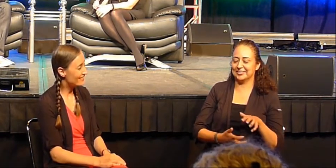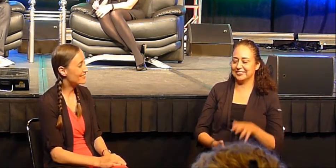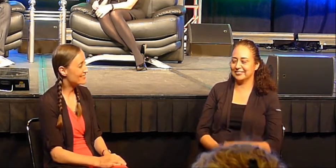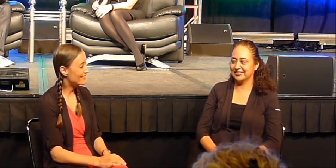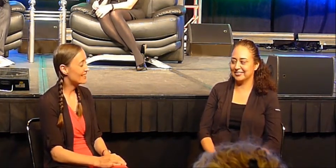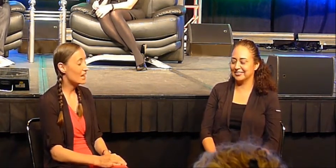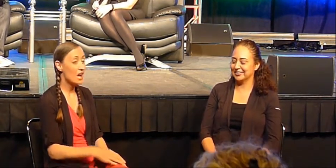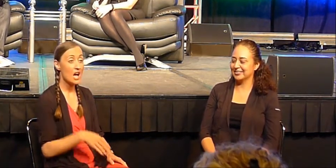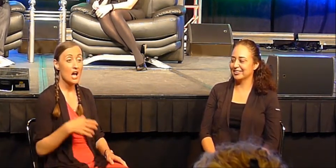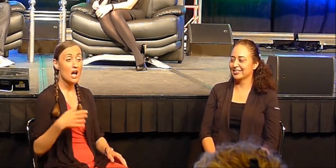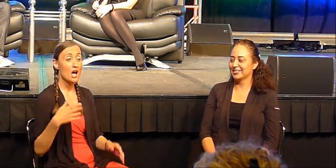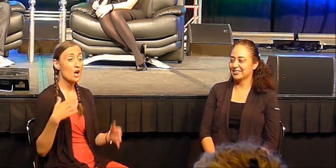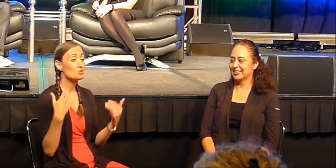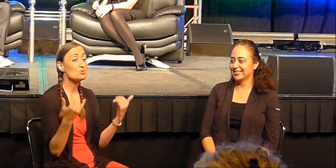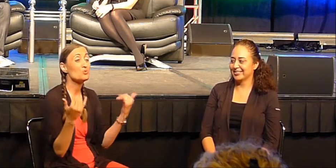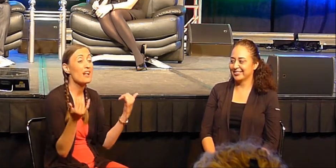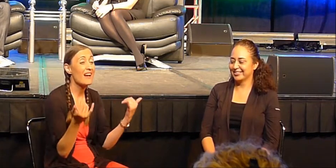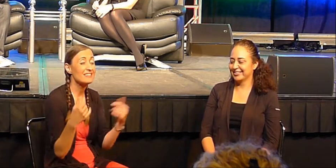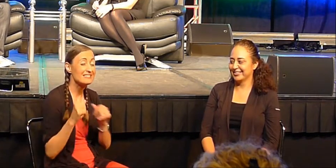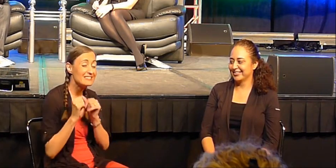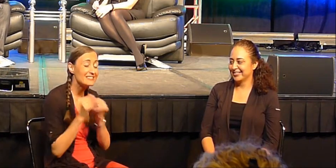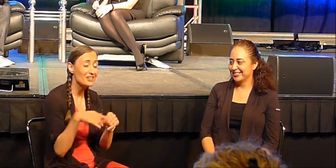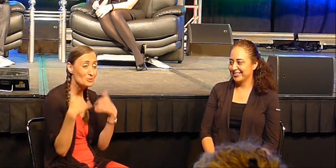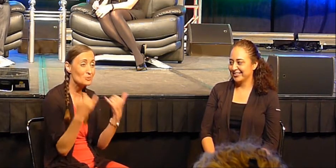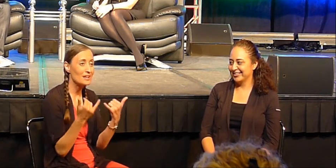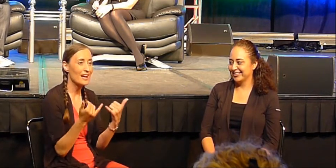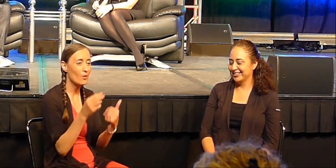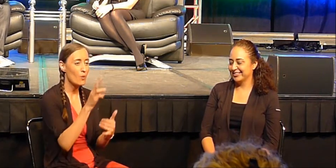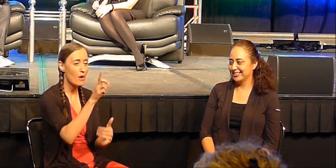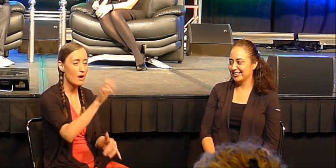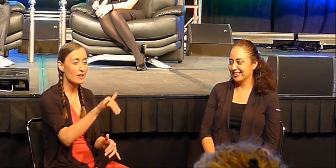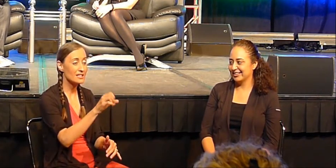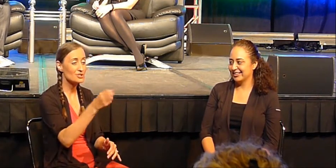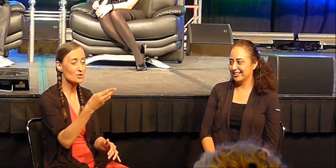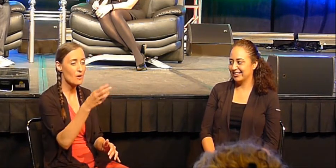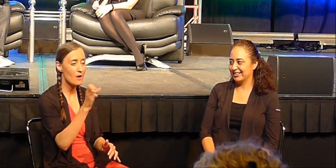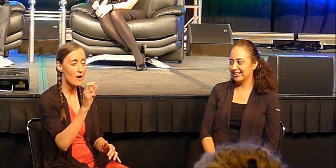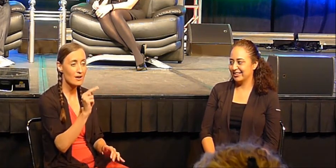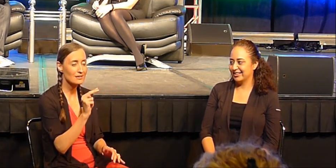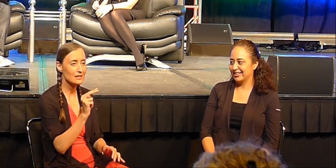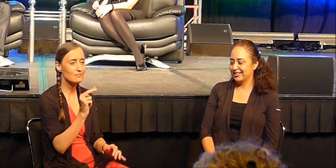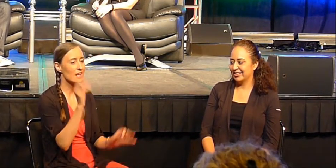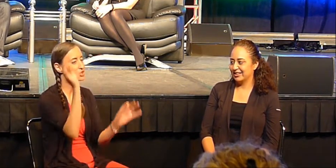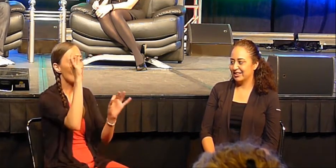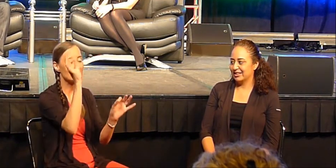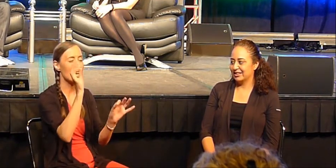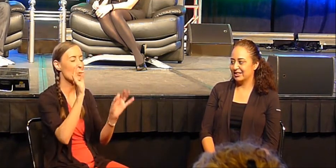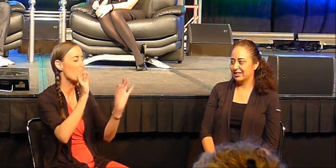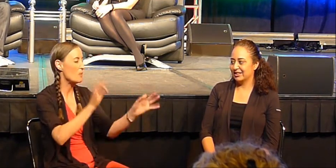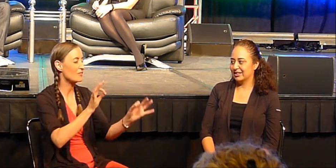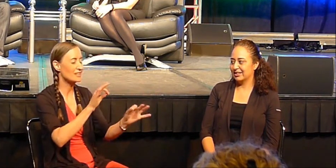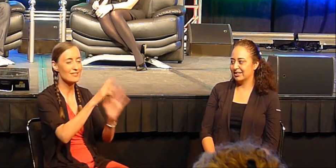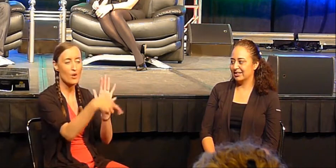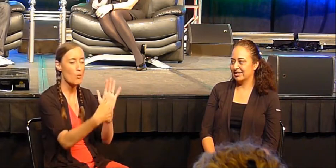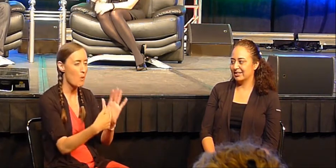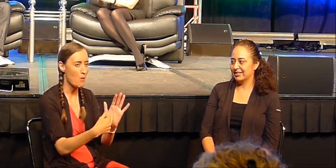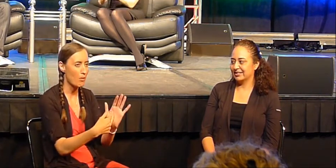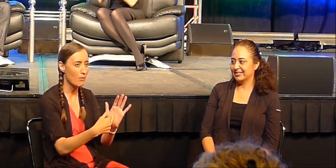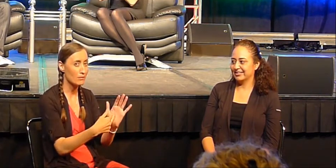And to this day, I don't think Wally Shawn knows how great he is in that role. And right, I mean, is he not